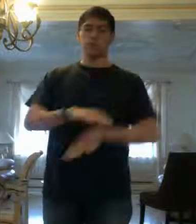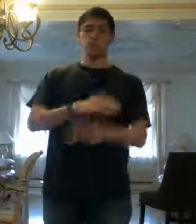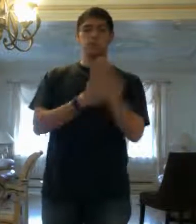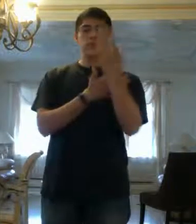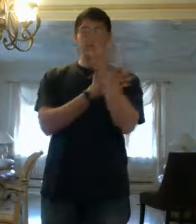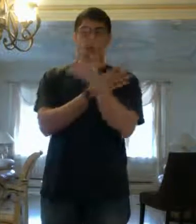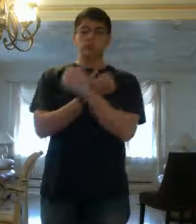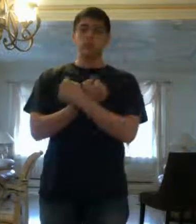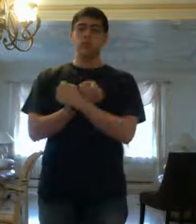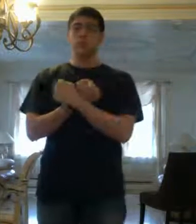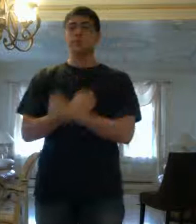into the dark